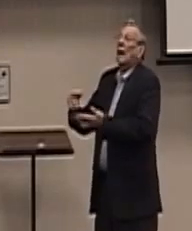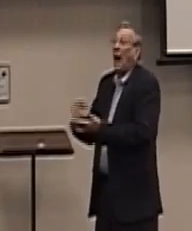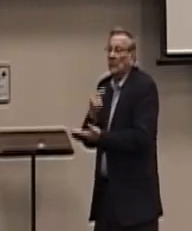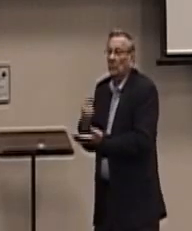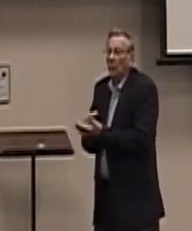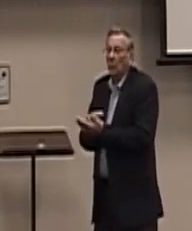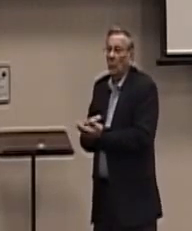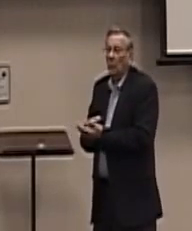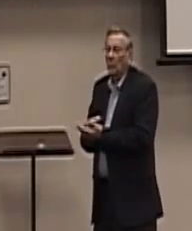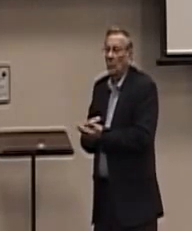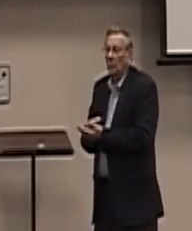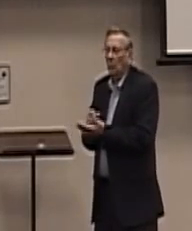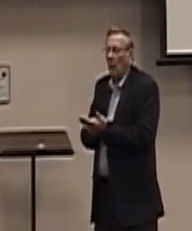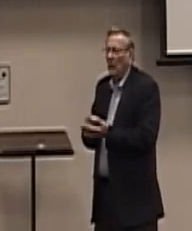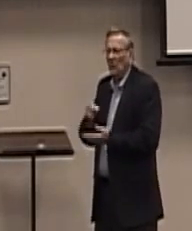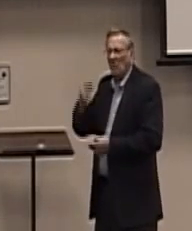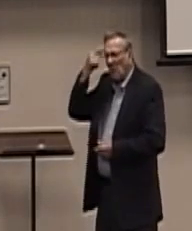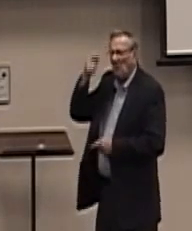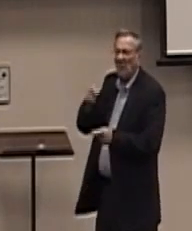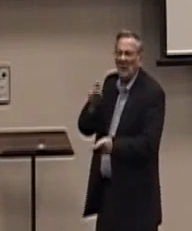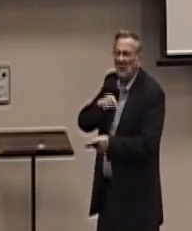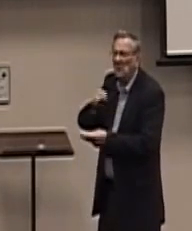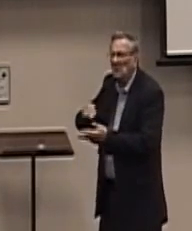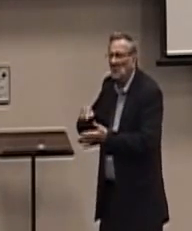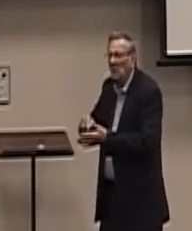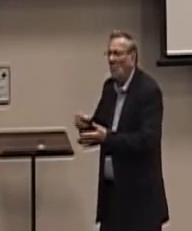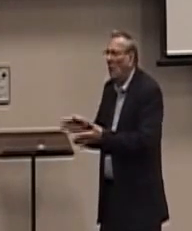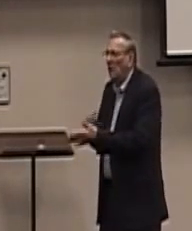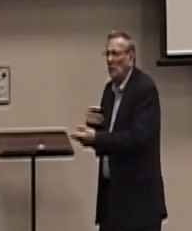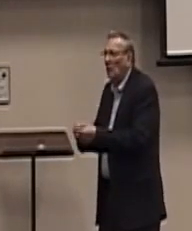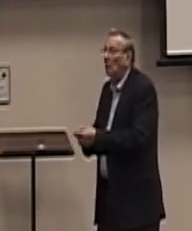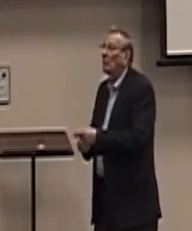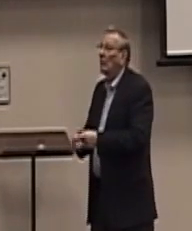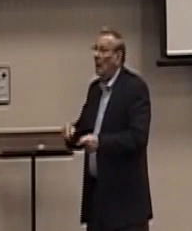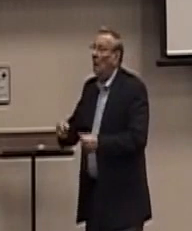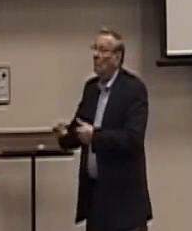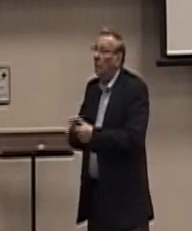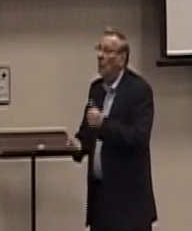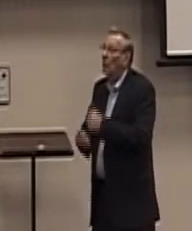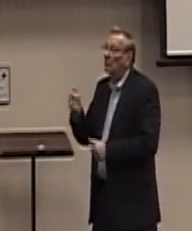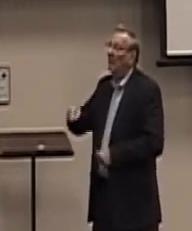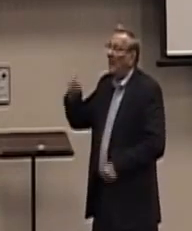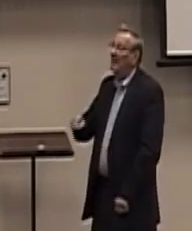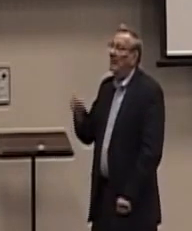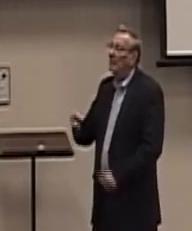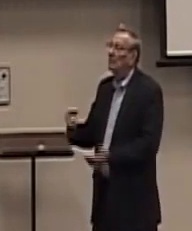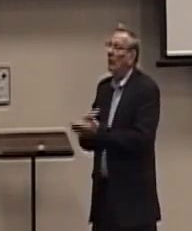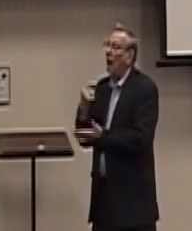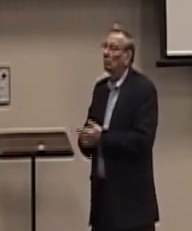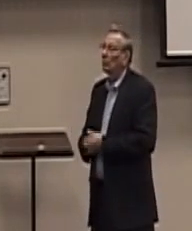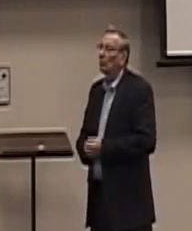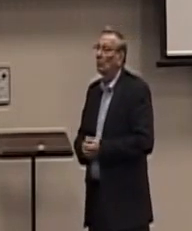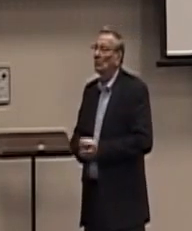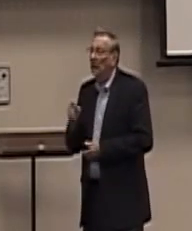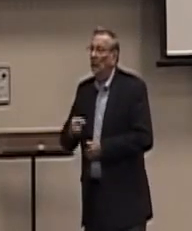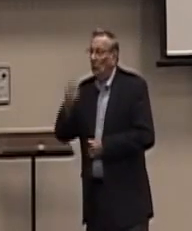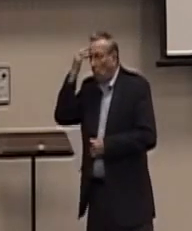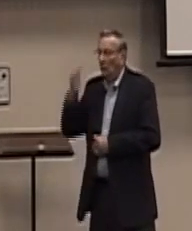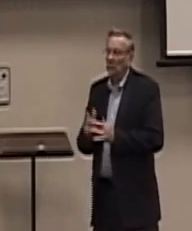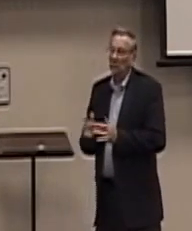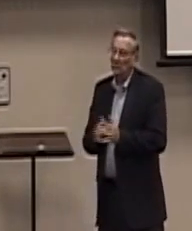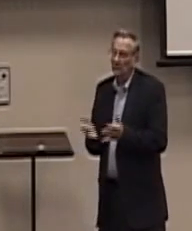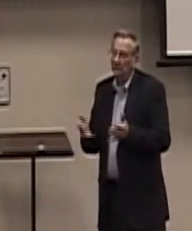Whatever you see or think they may need, or whatever struggle they're facing, first and foremost, that's their primary basic need.